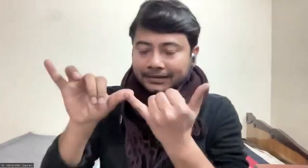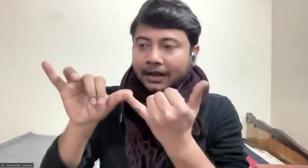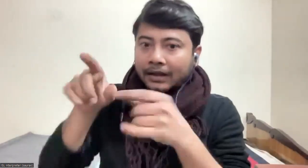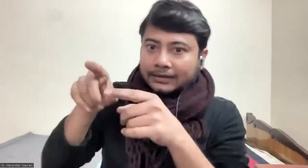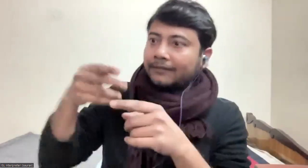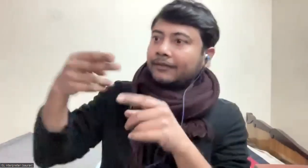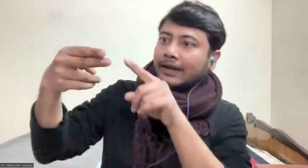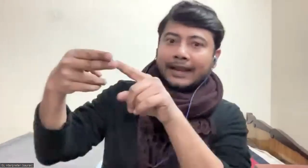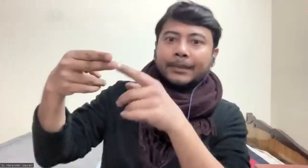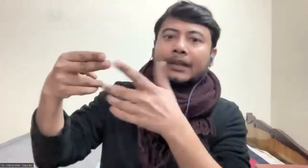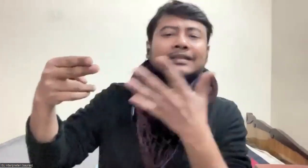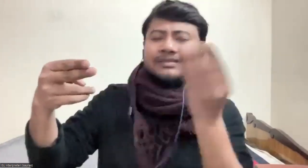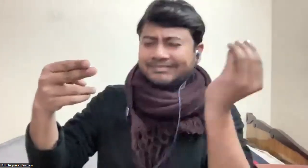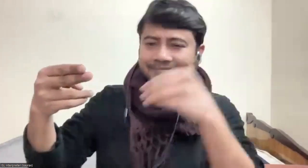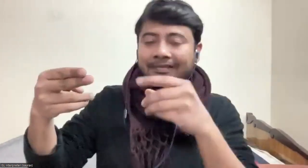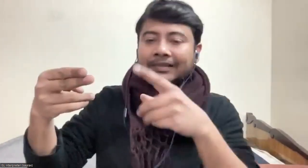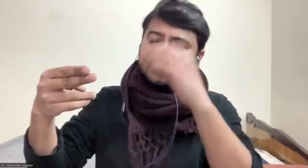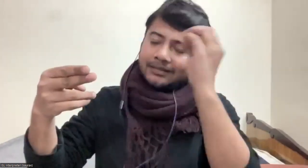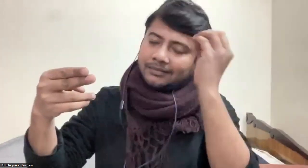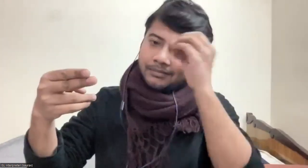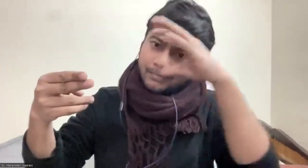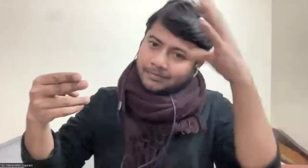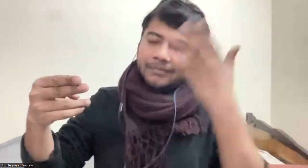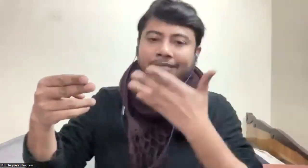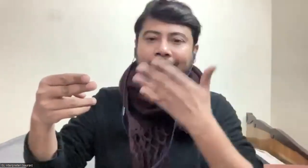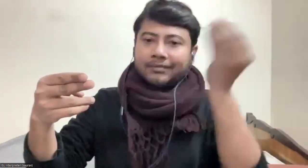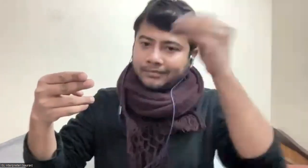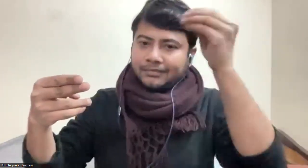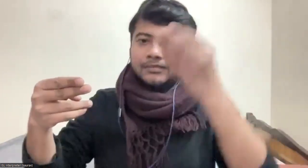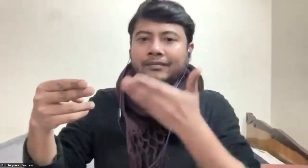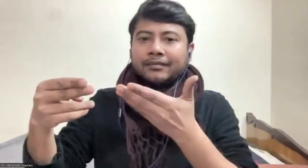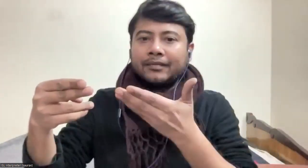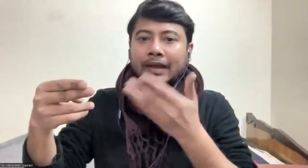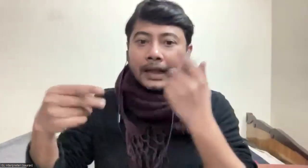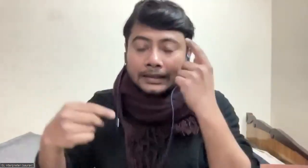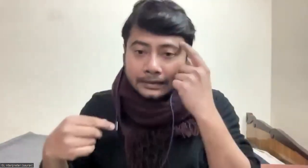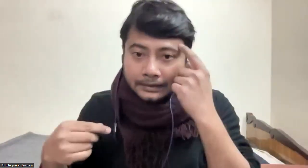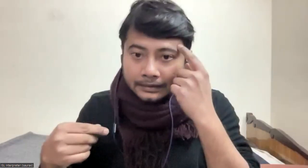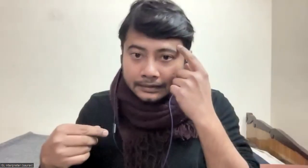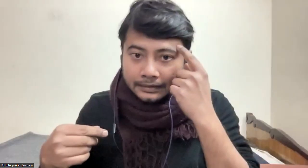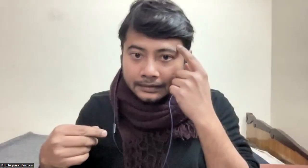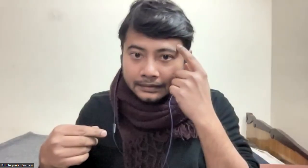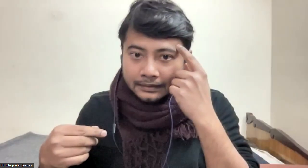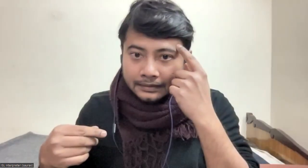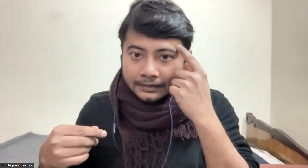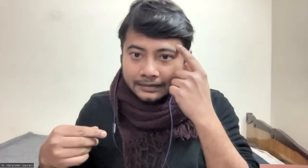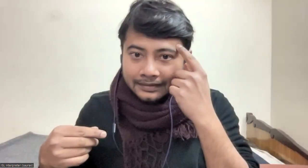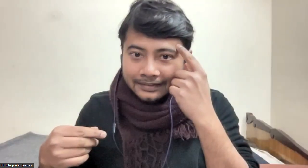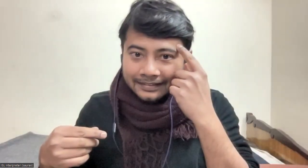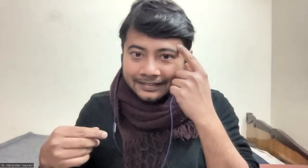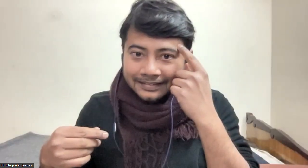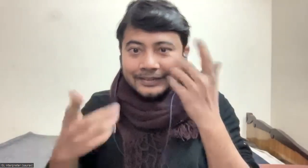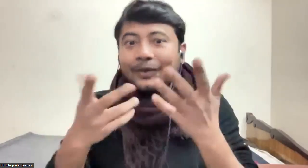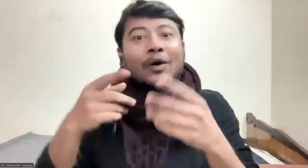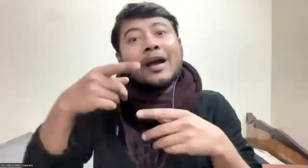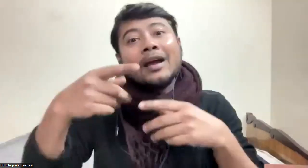just imagination. So when we think like that, although we are chanting, and at the same time we are thinking that it is just